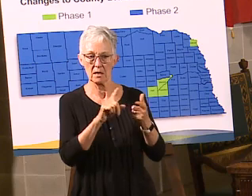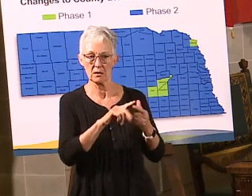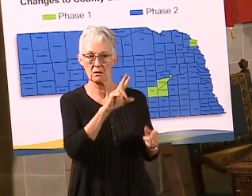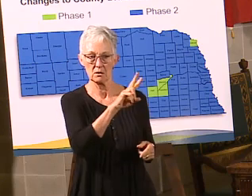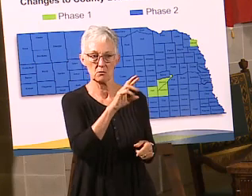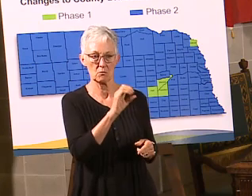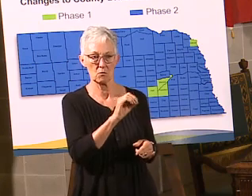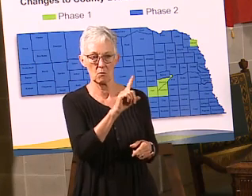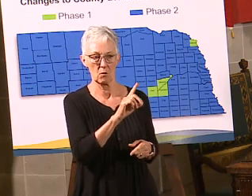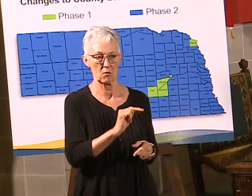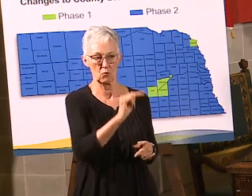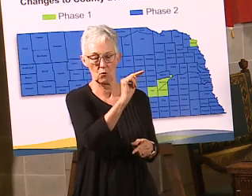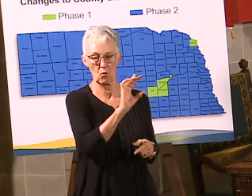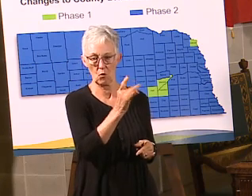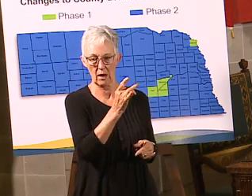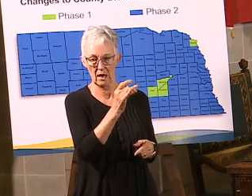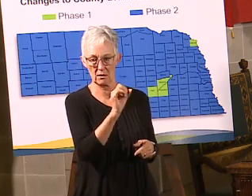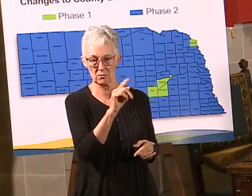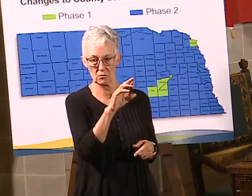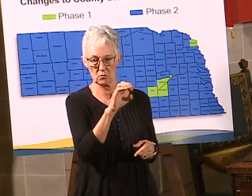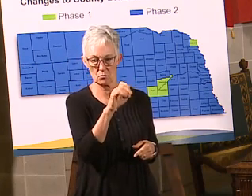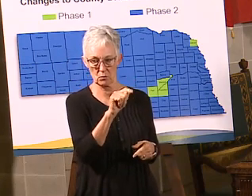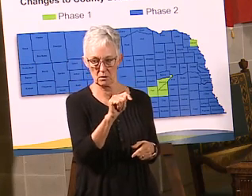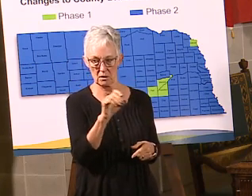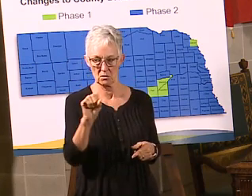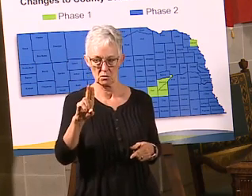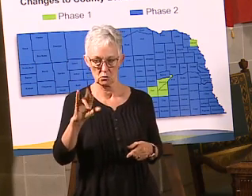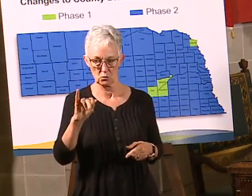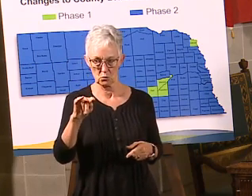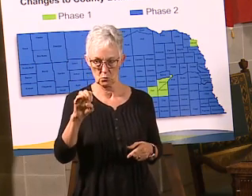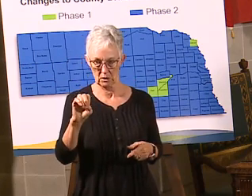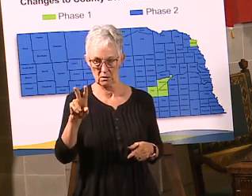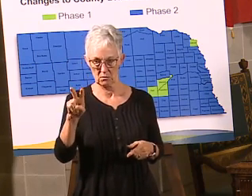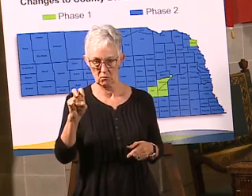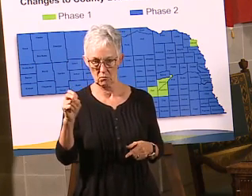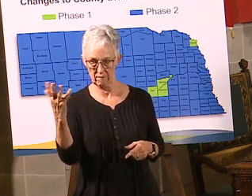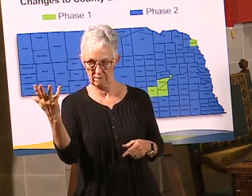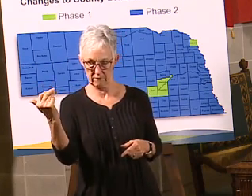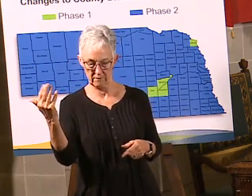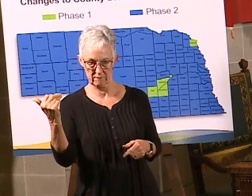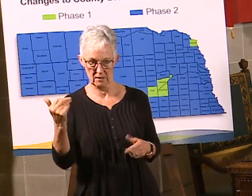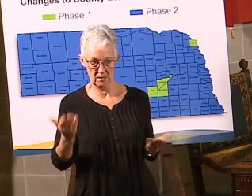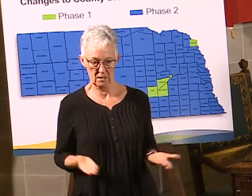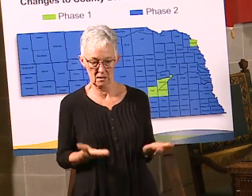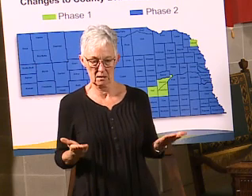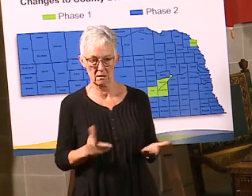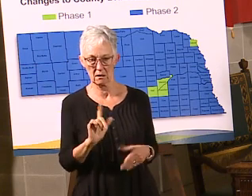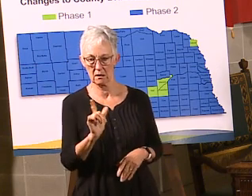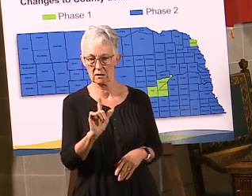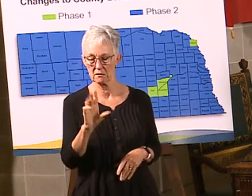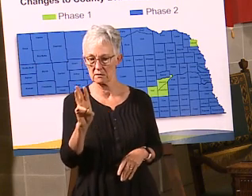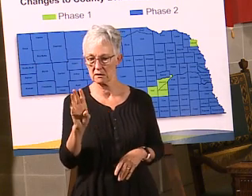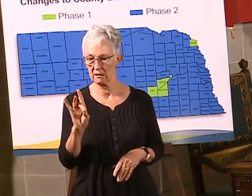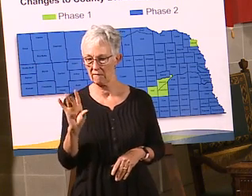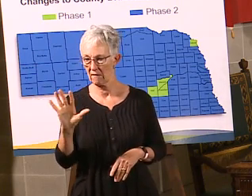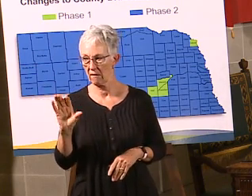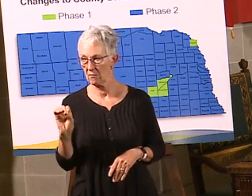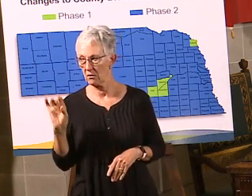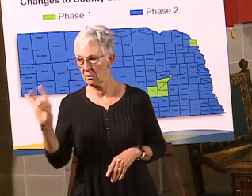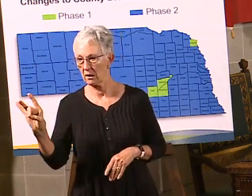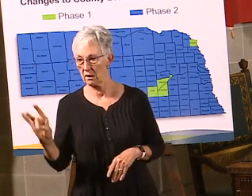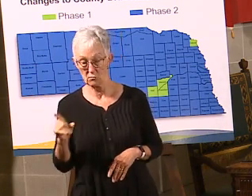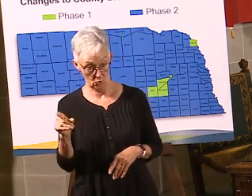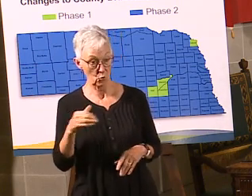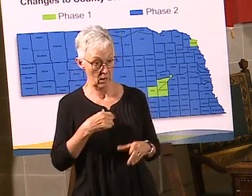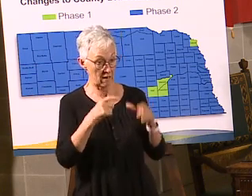North 8th Street, Suite 215, here in Lincoln, 68508. So again, if you've got masks you're ready to